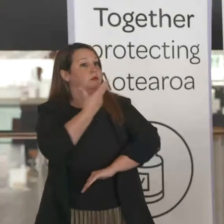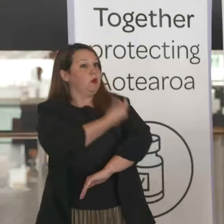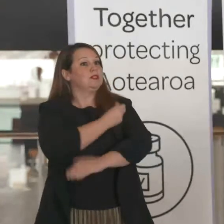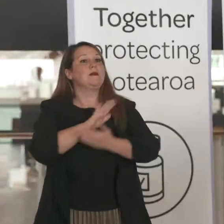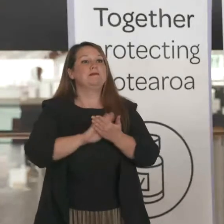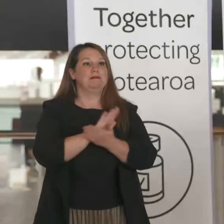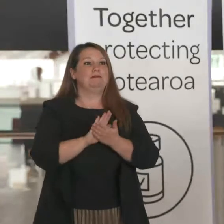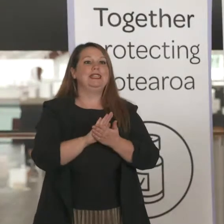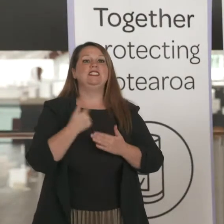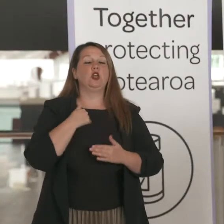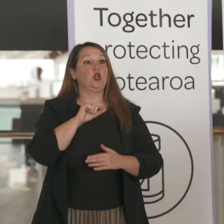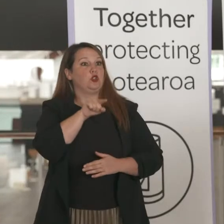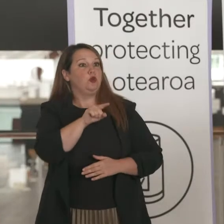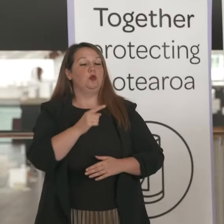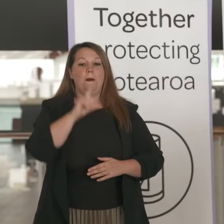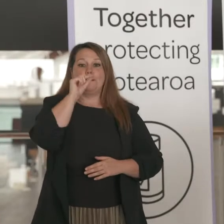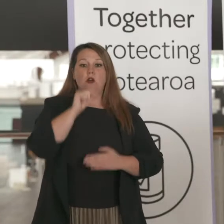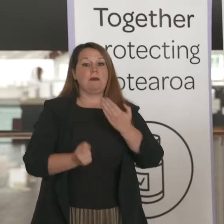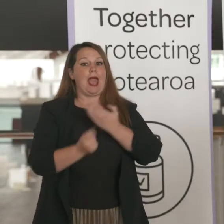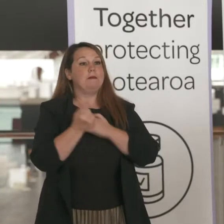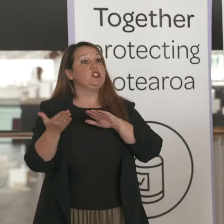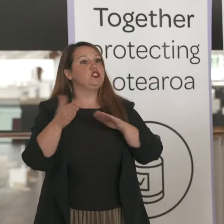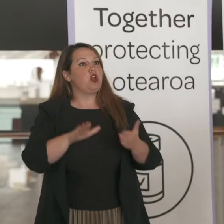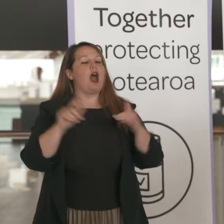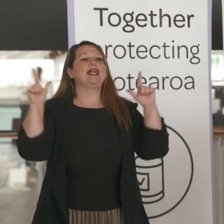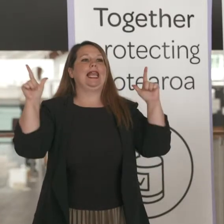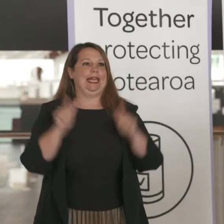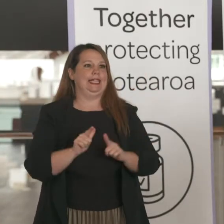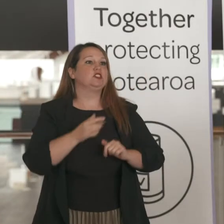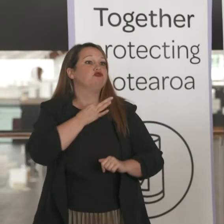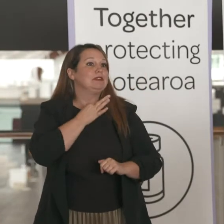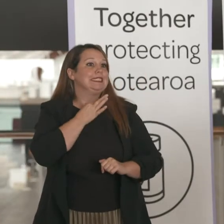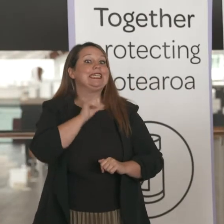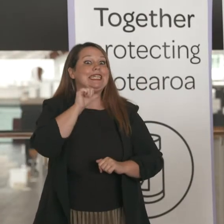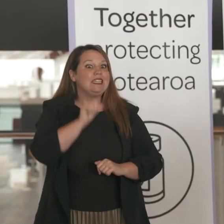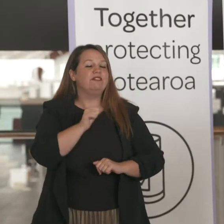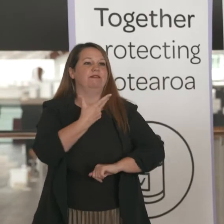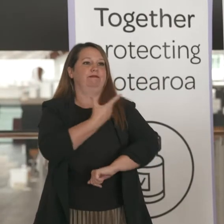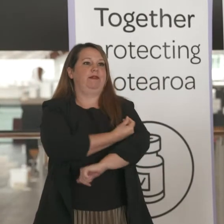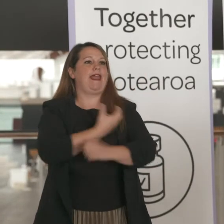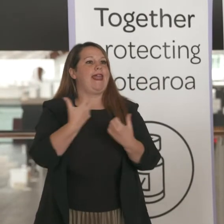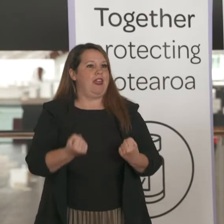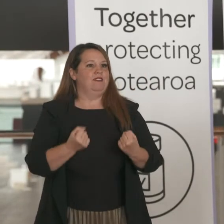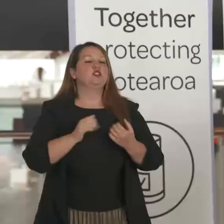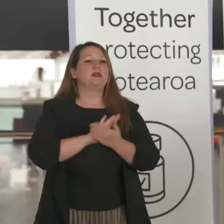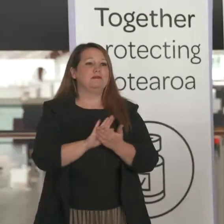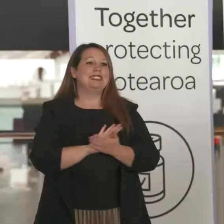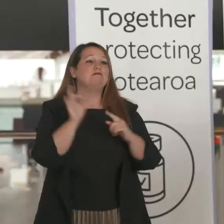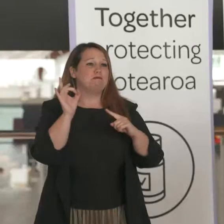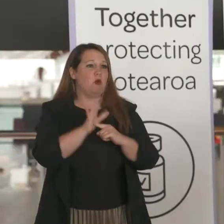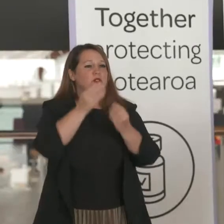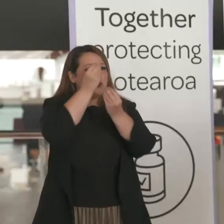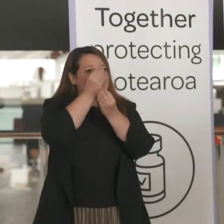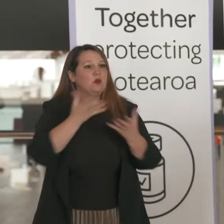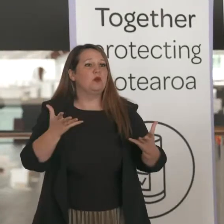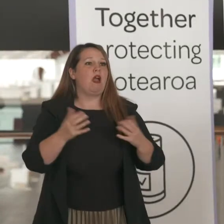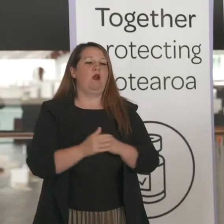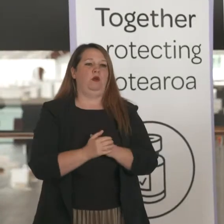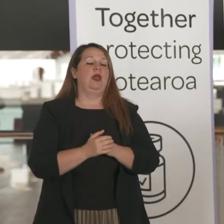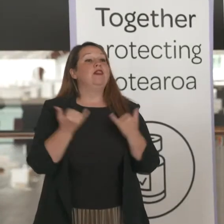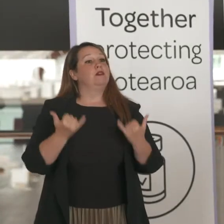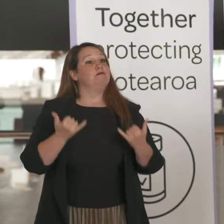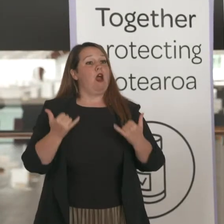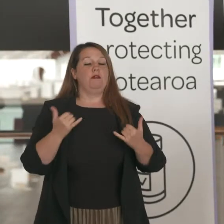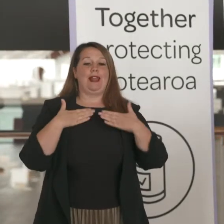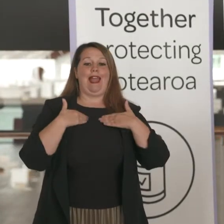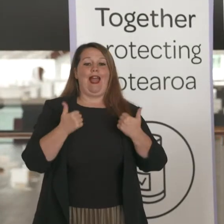dying, so this is always important for us. We understand the pressure that's on our healthcare